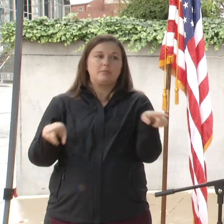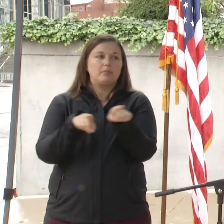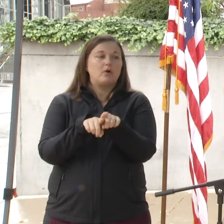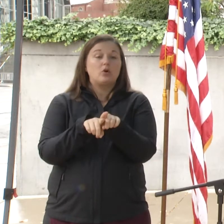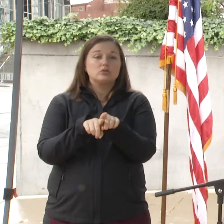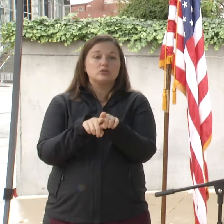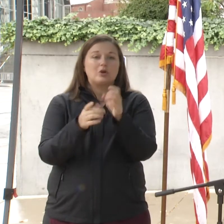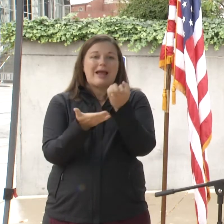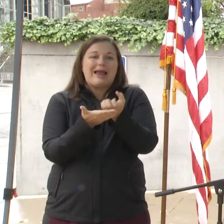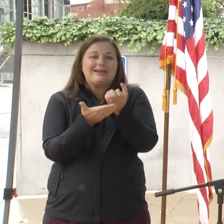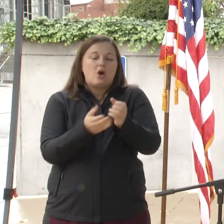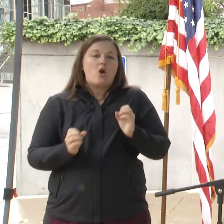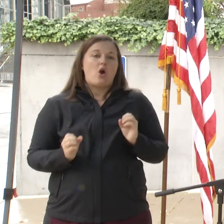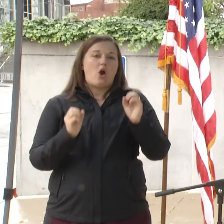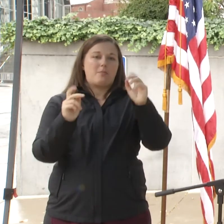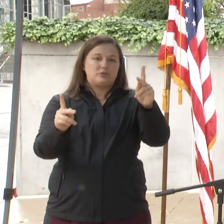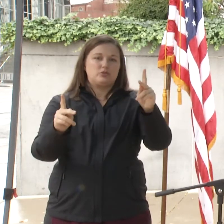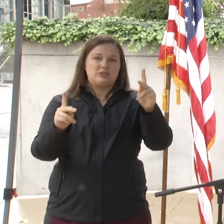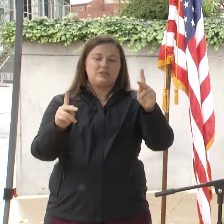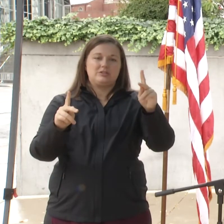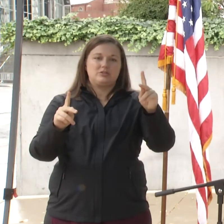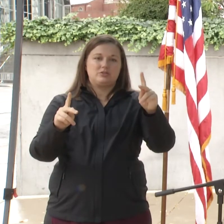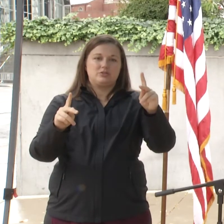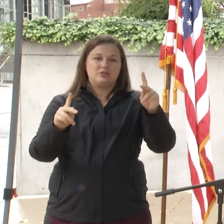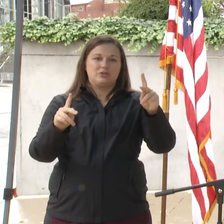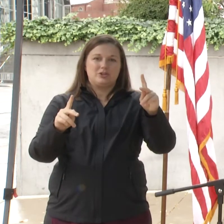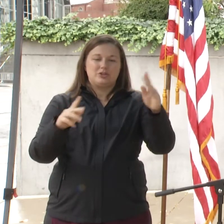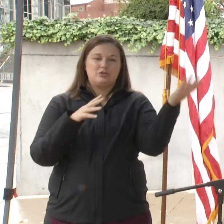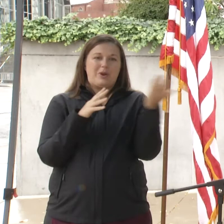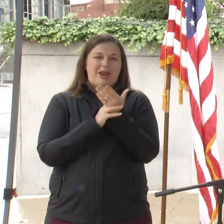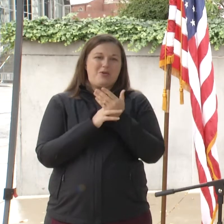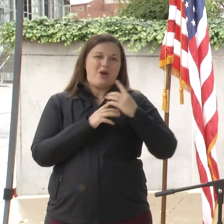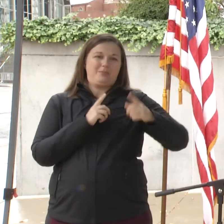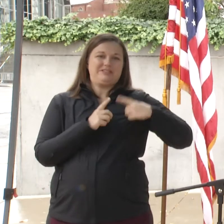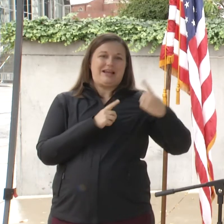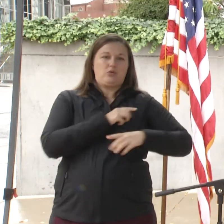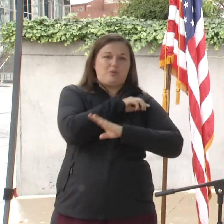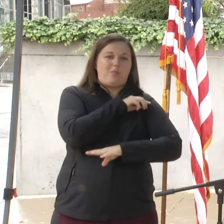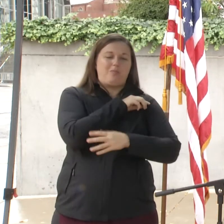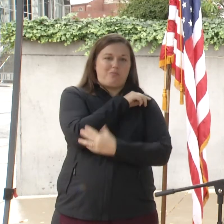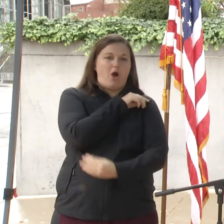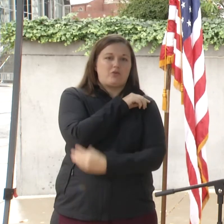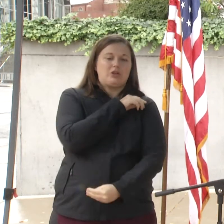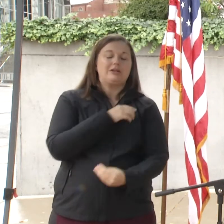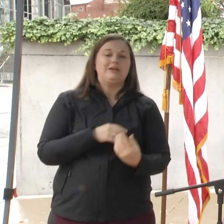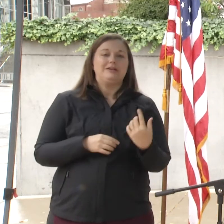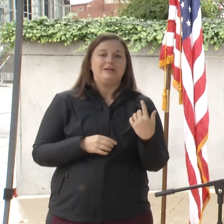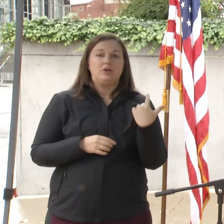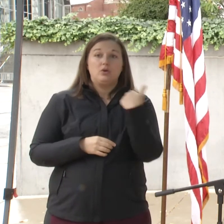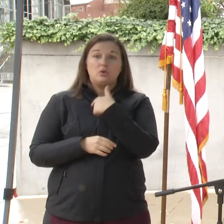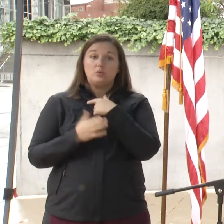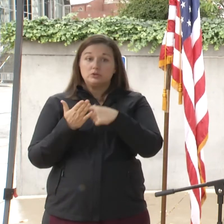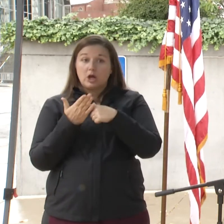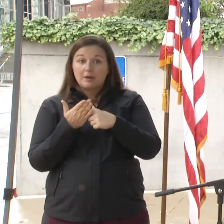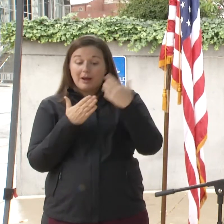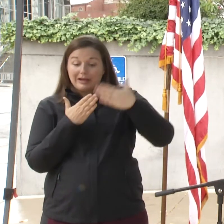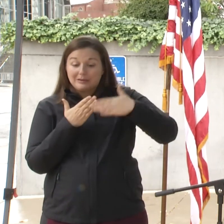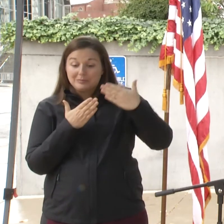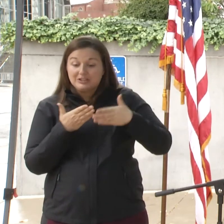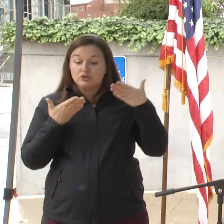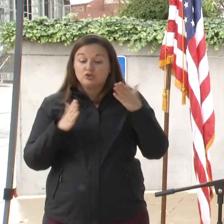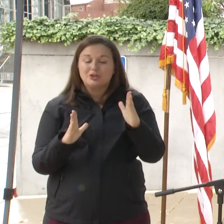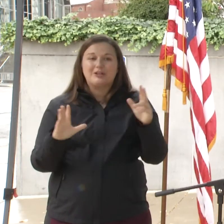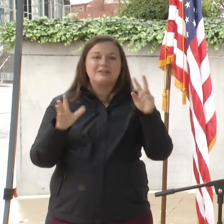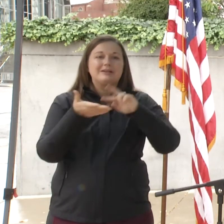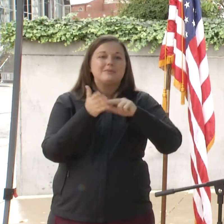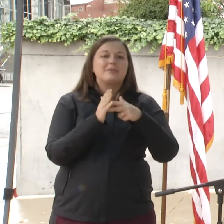economic opportunity to break cycles of poverty. When we talk about complete streets, we talk about a complete city. We talk about